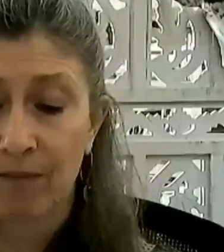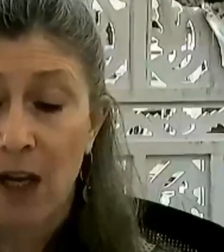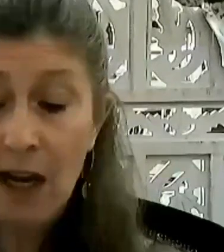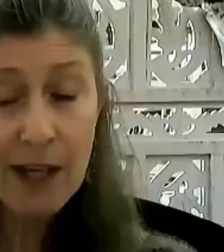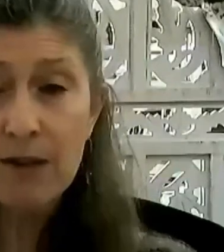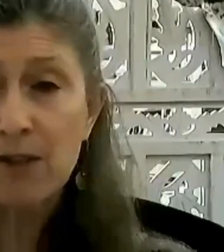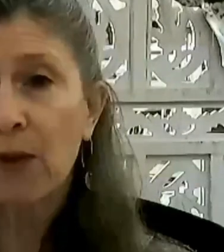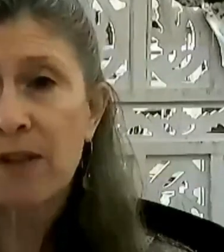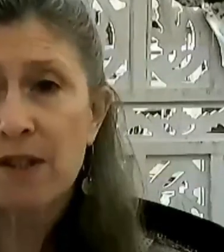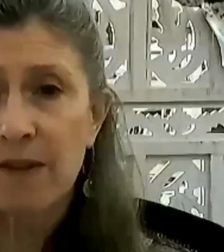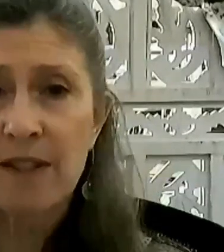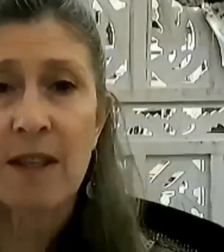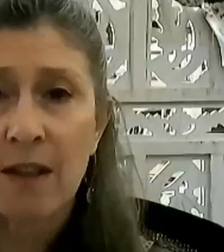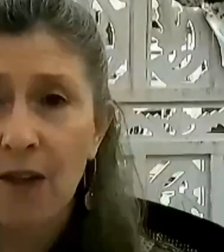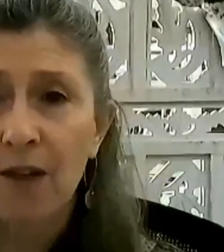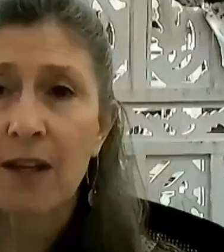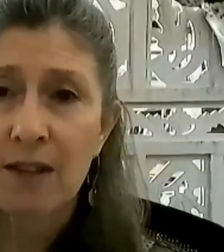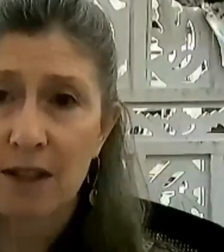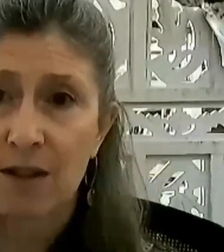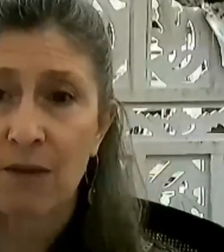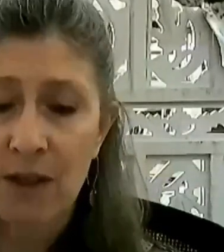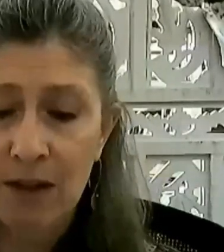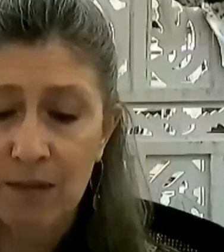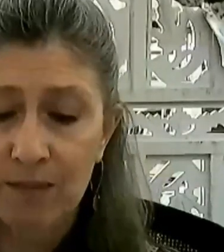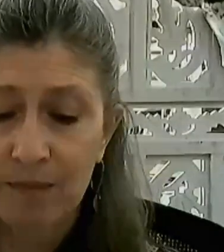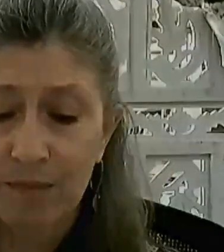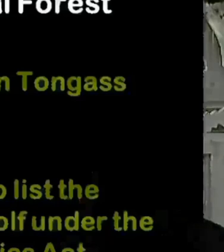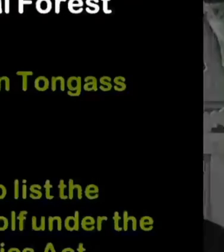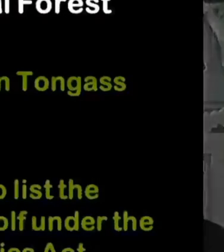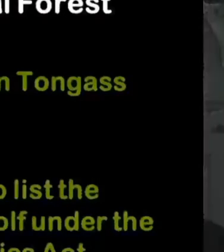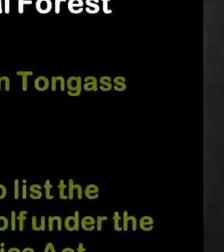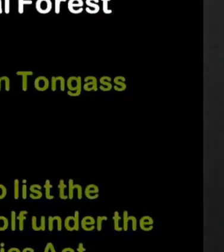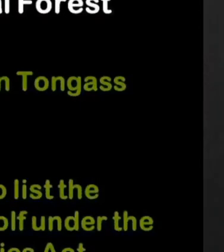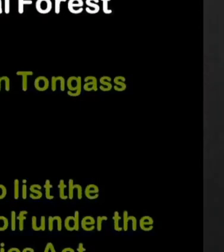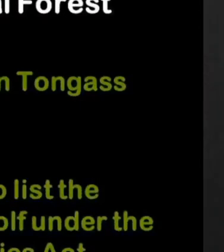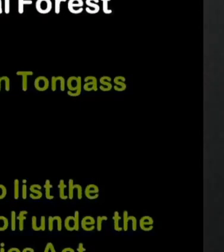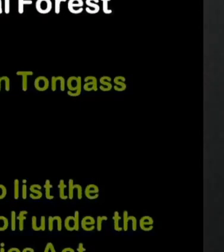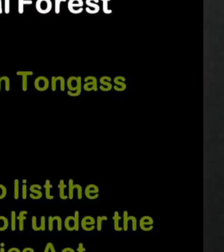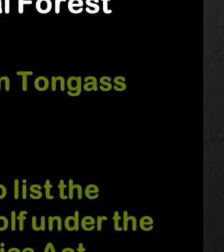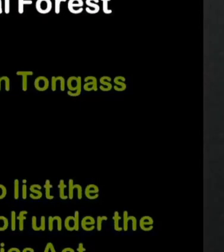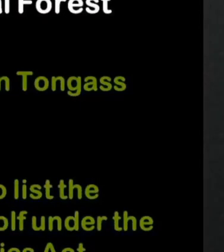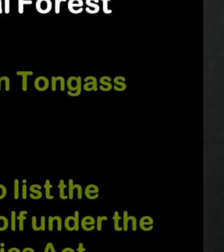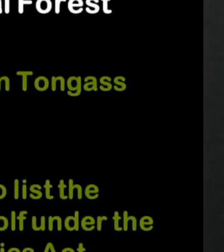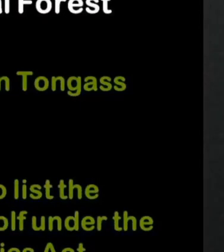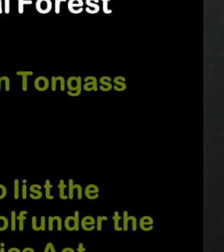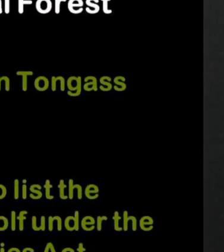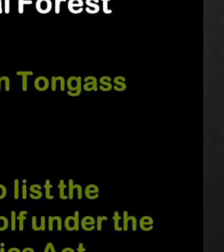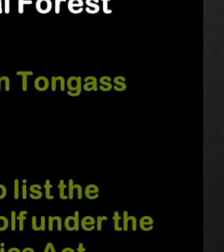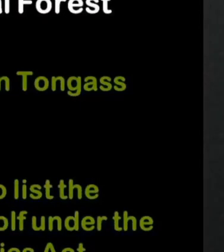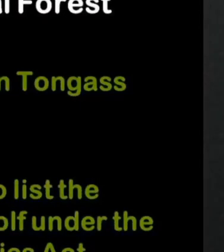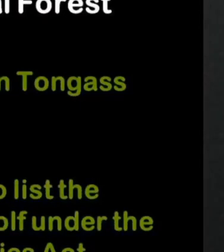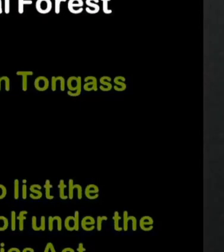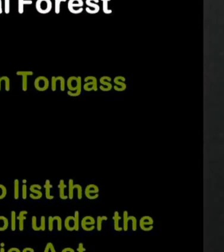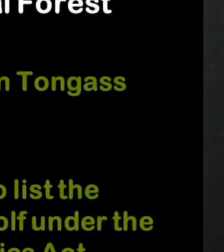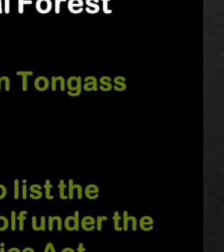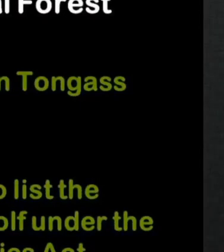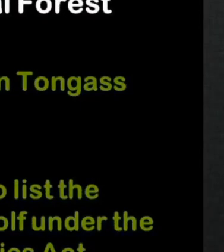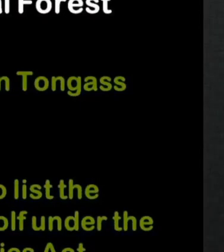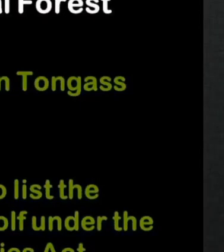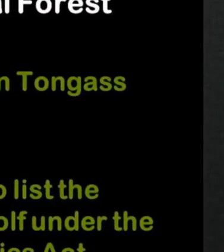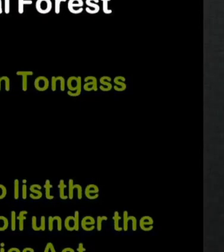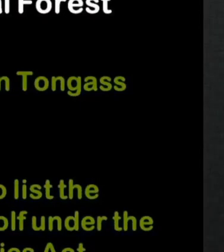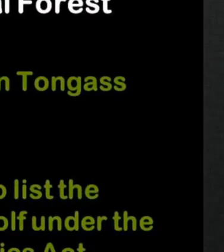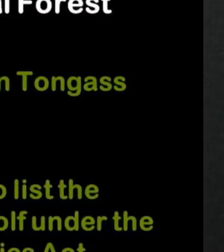killed. And the U.S. Forest Service did nothing to intervene. Going back at least 20 years, there